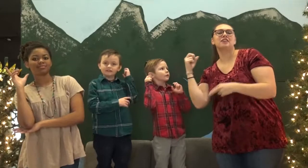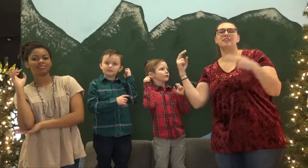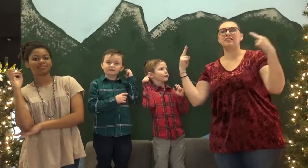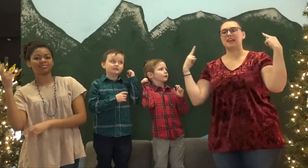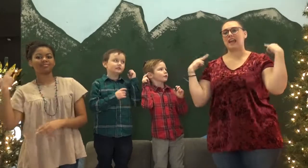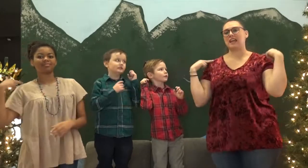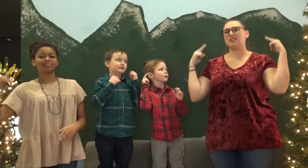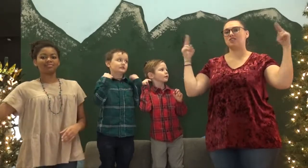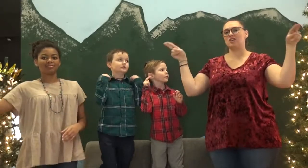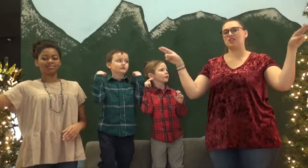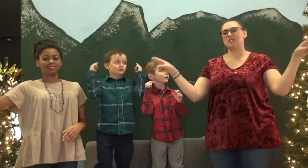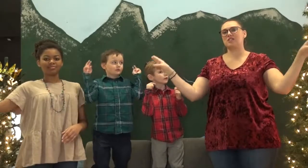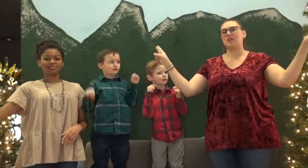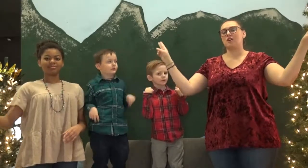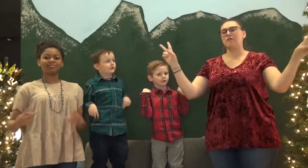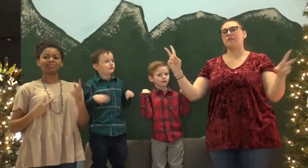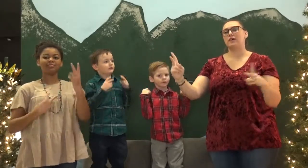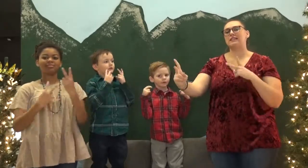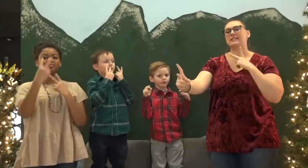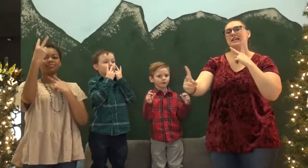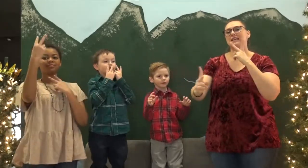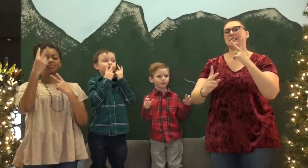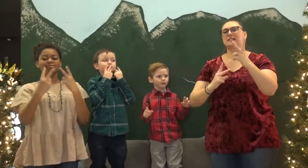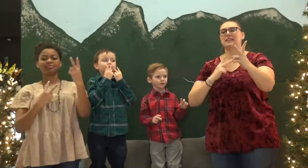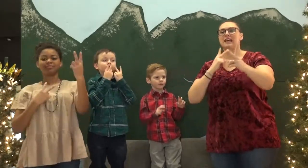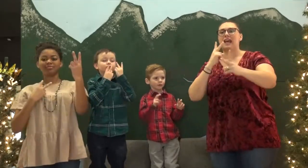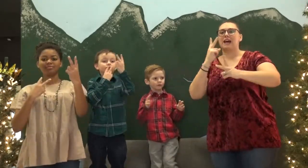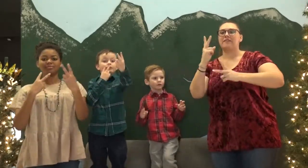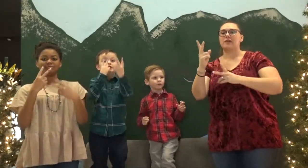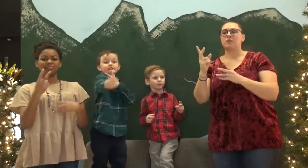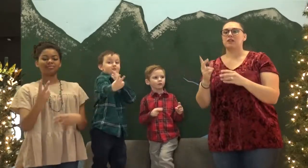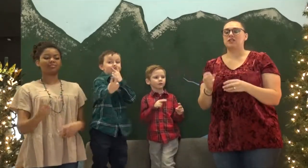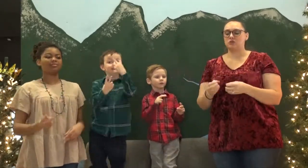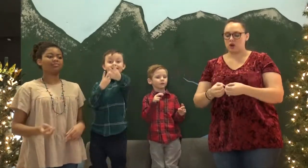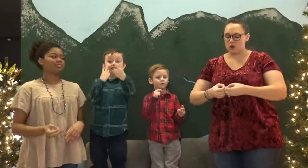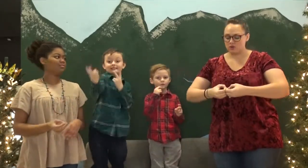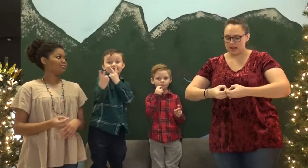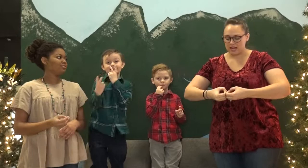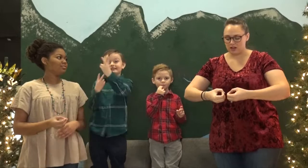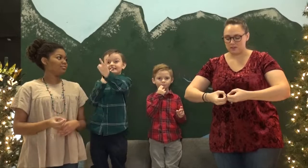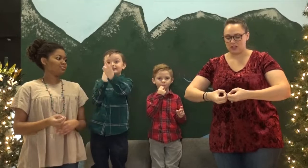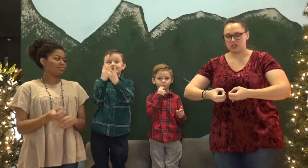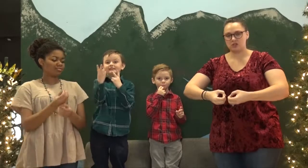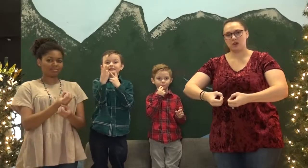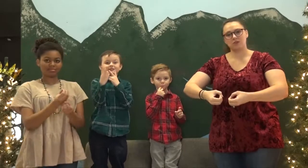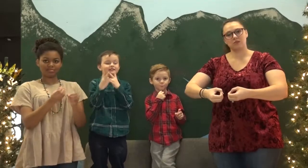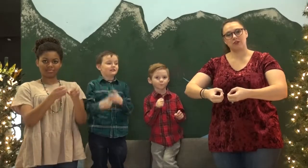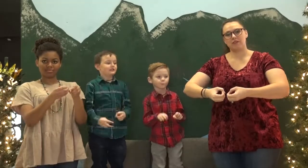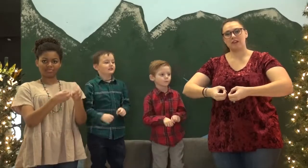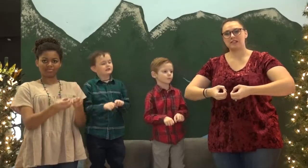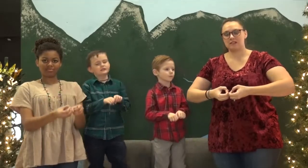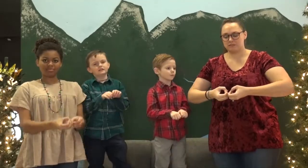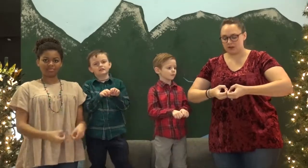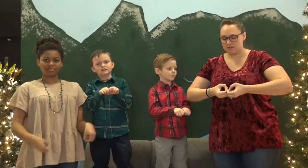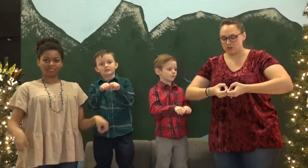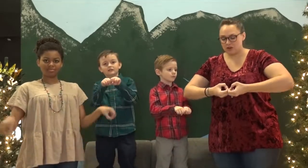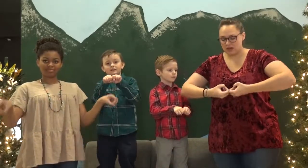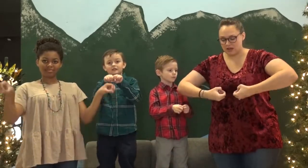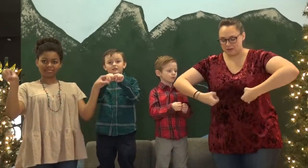the angels' voices. And then we're going to do O night. You're going to make two O's with your fist in front of you and come out in